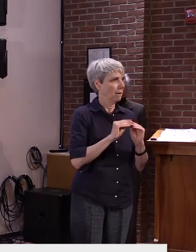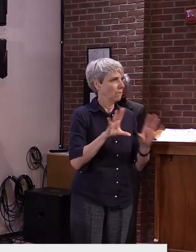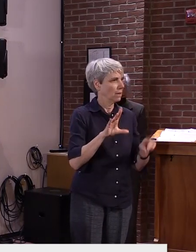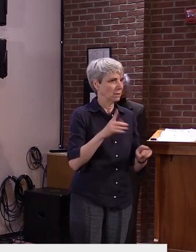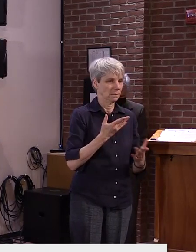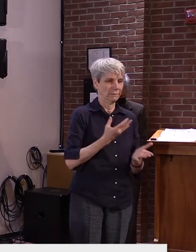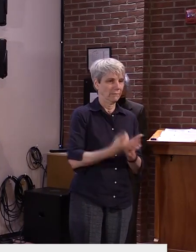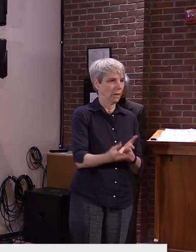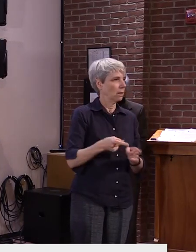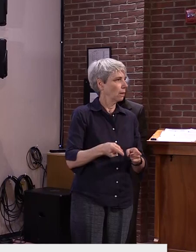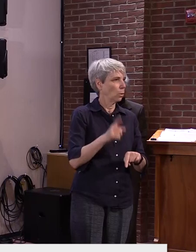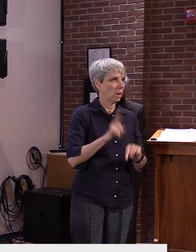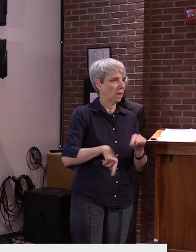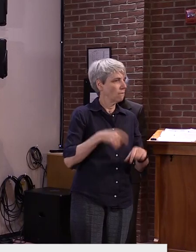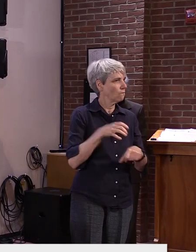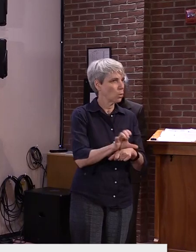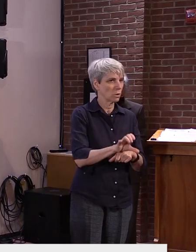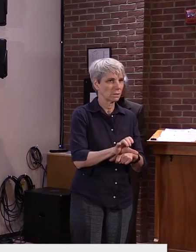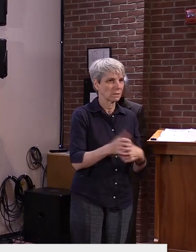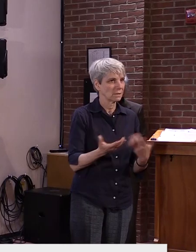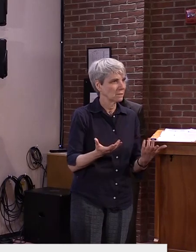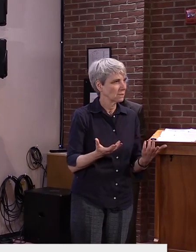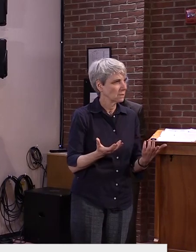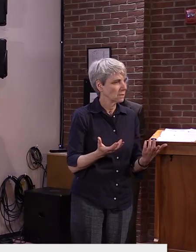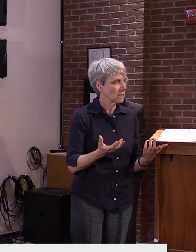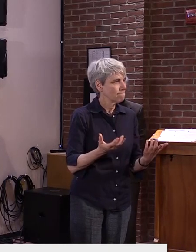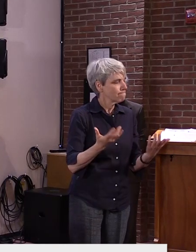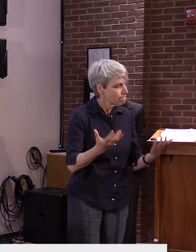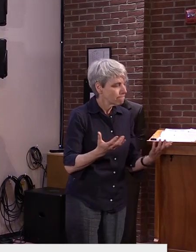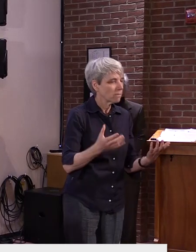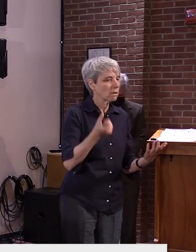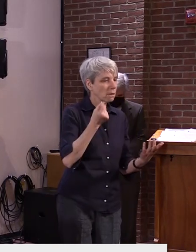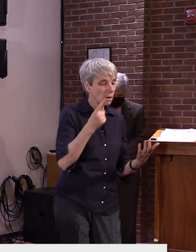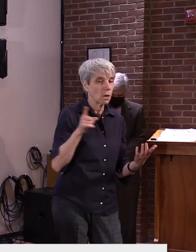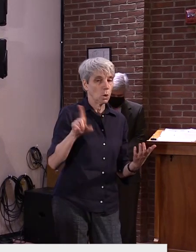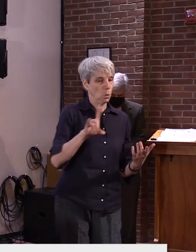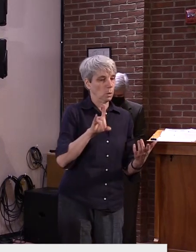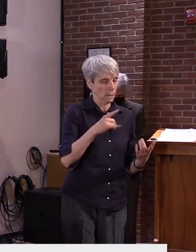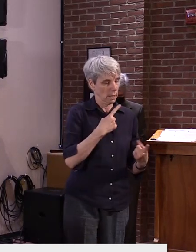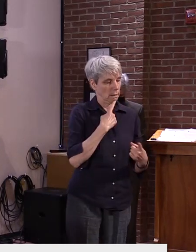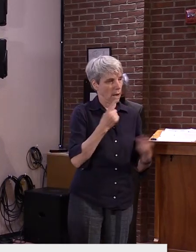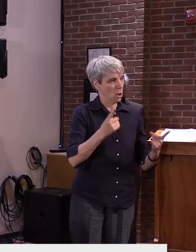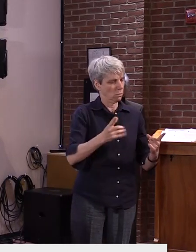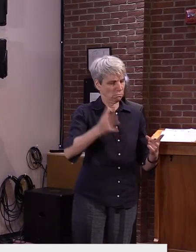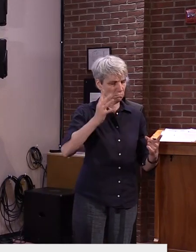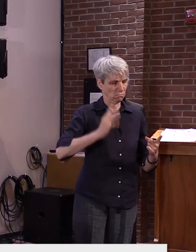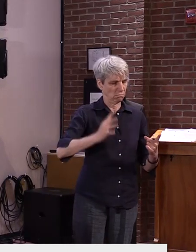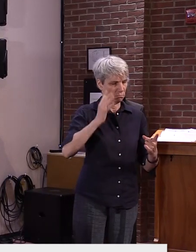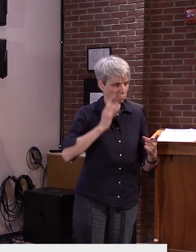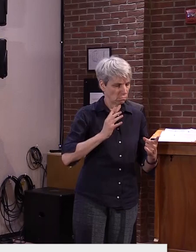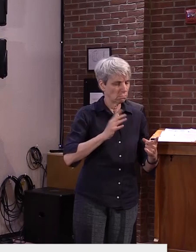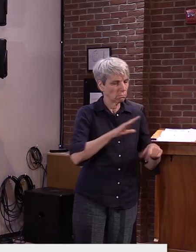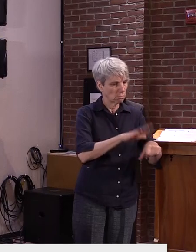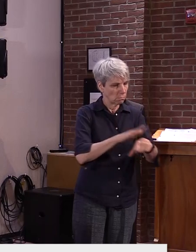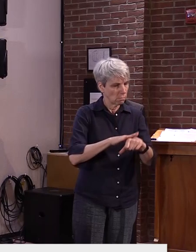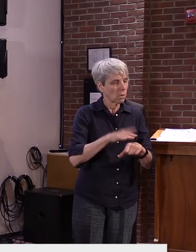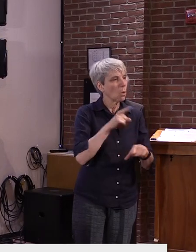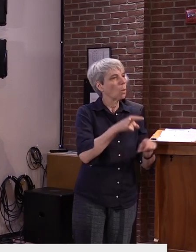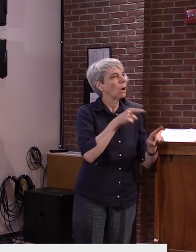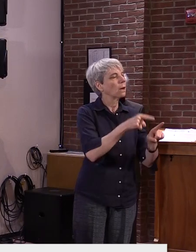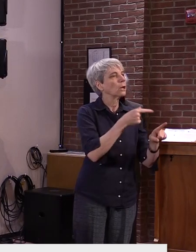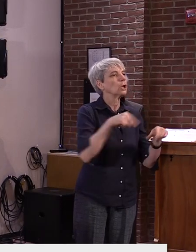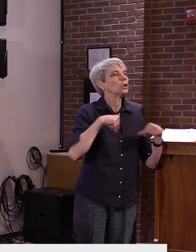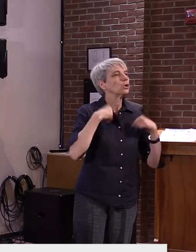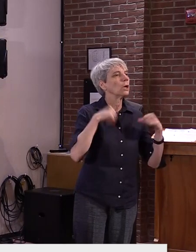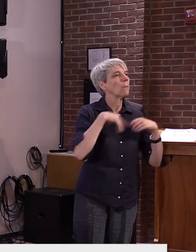Your executive order was enforced in the earlier part of the year on a gym owner who stayed